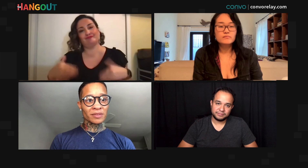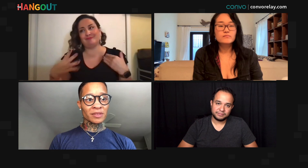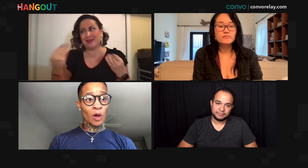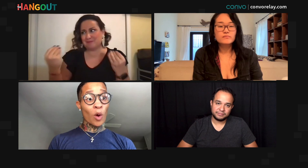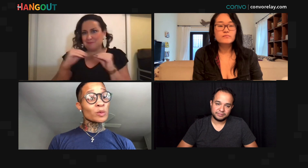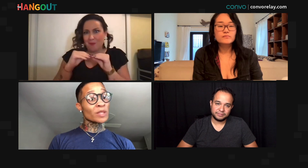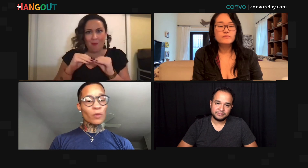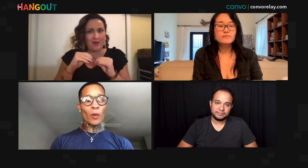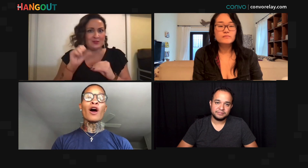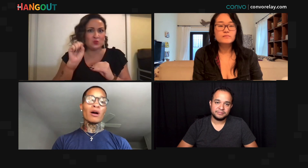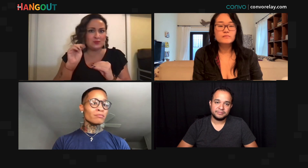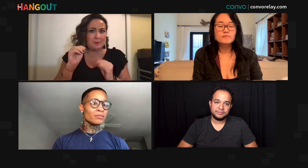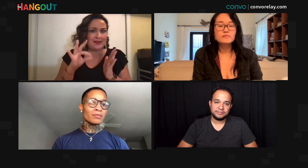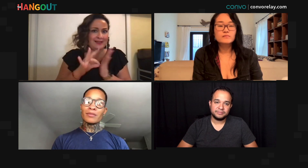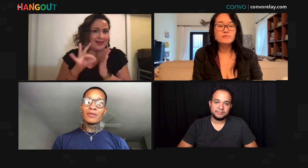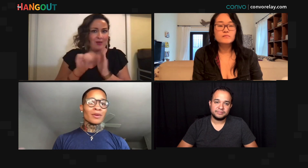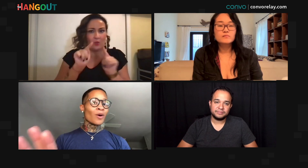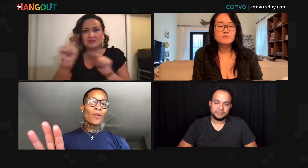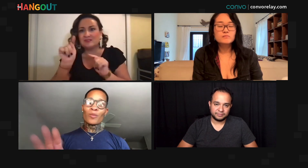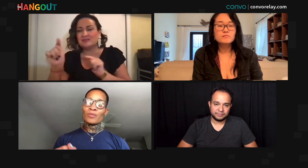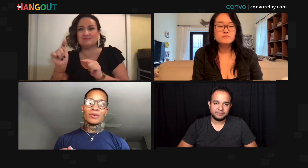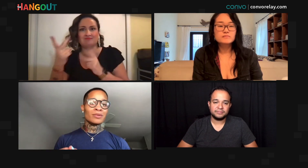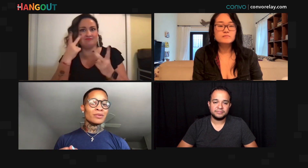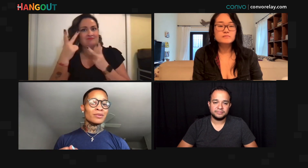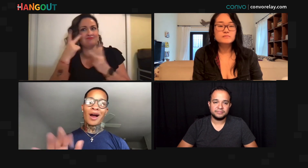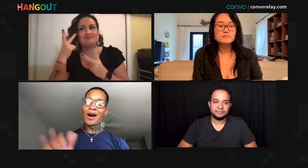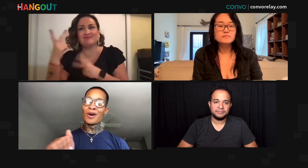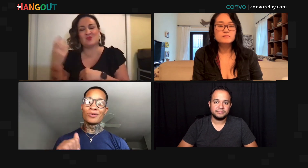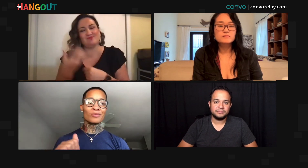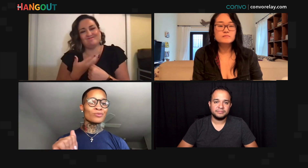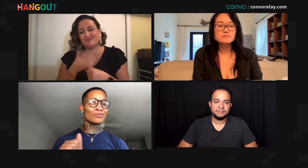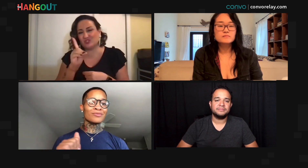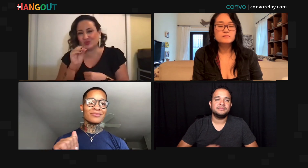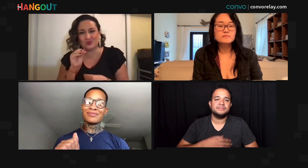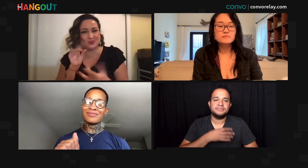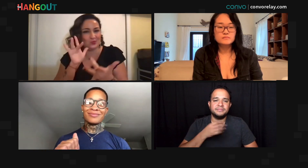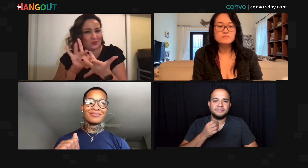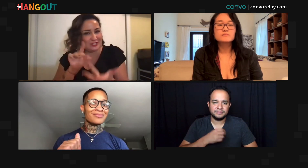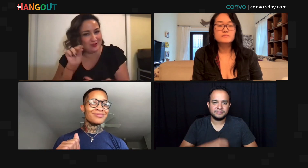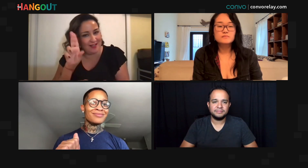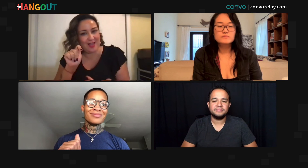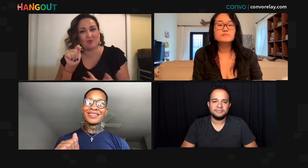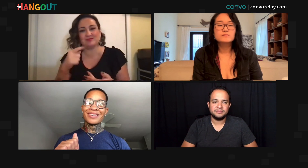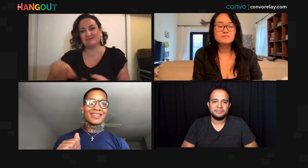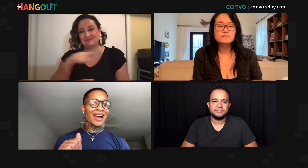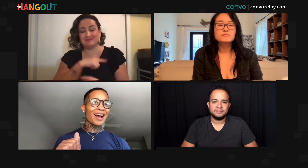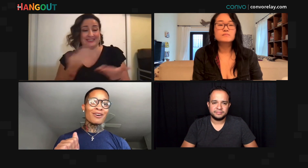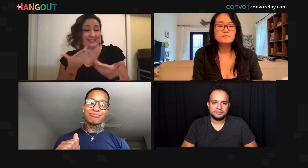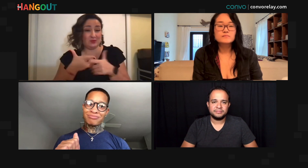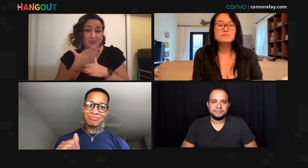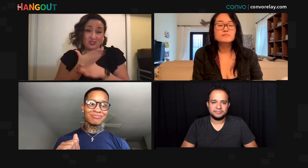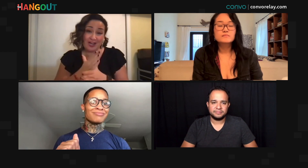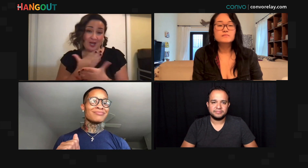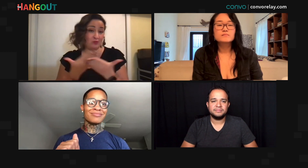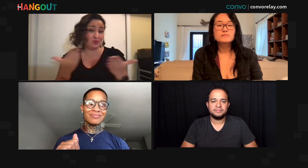the deaf queer groups, there's more and more social media accounts out there. There's so much out there. So just reach